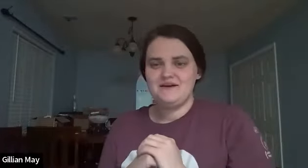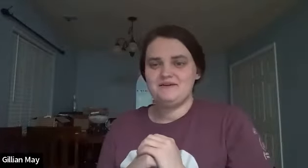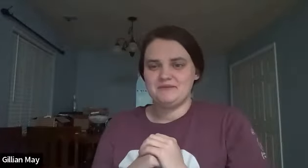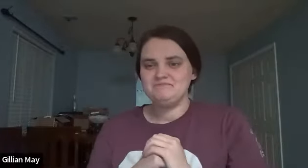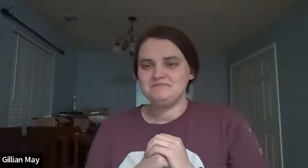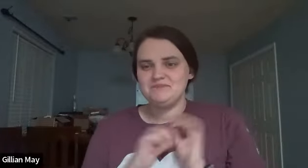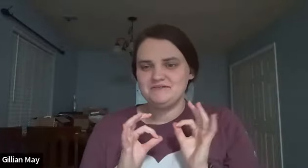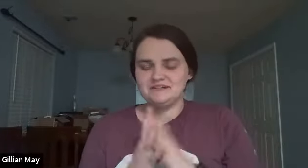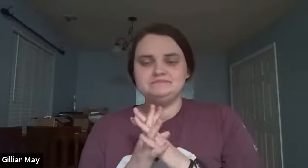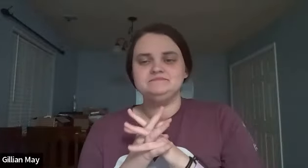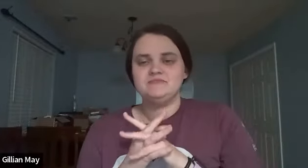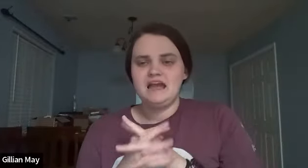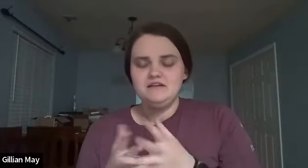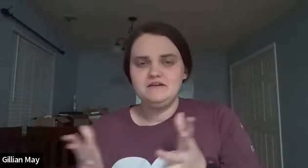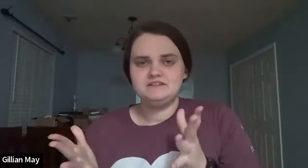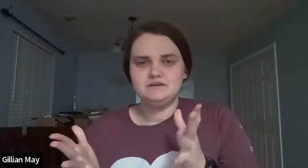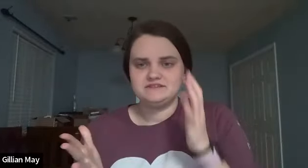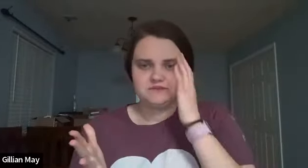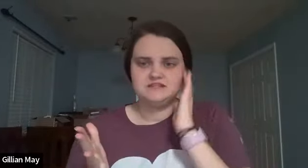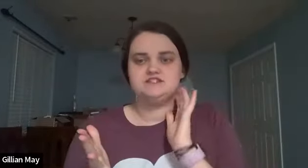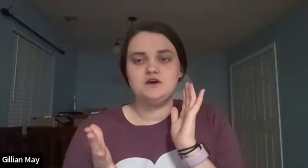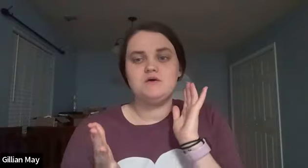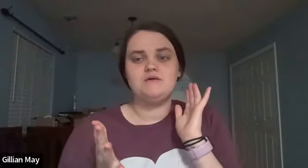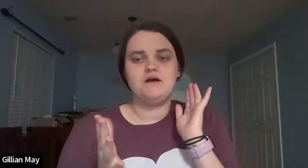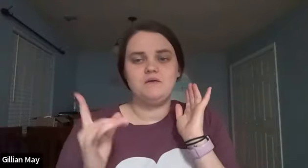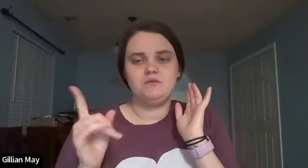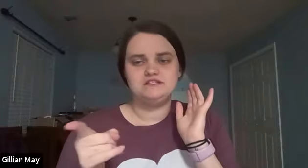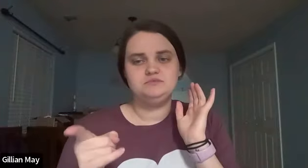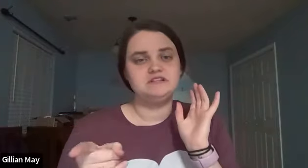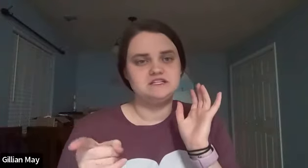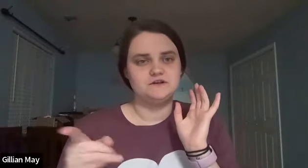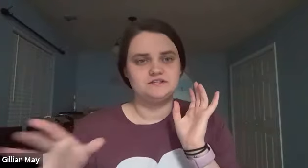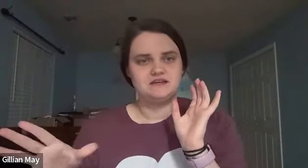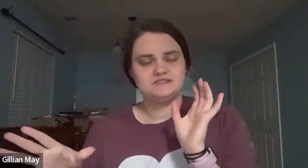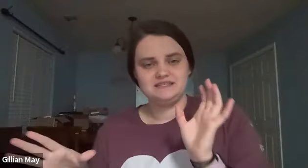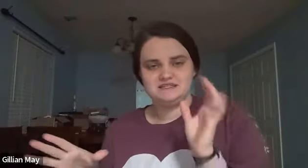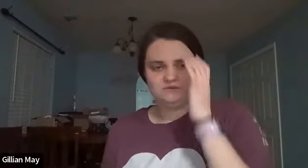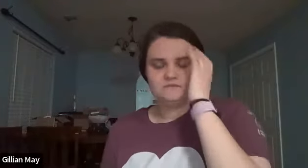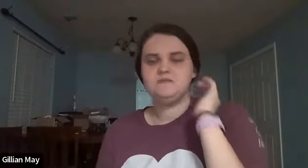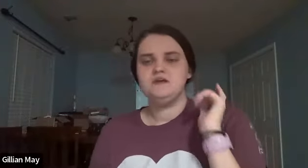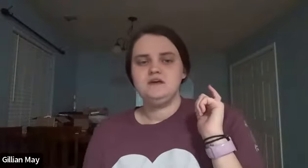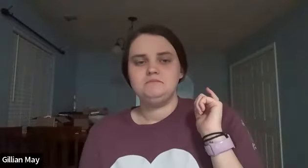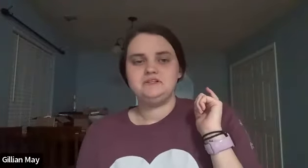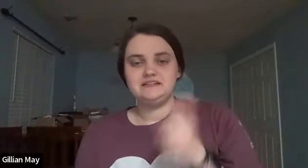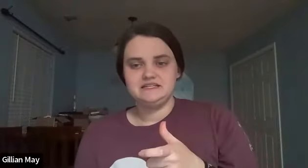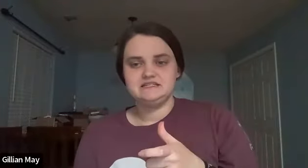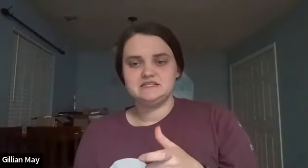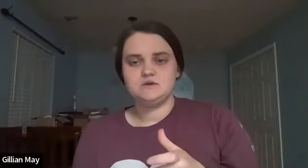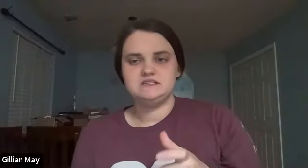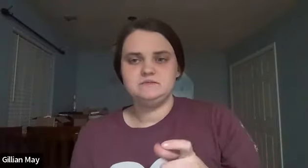Okay, perfect. I love how I don't have some of these. So let's do police first, because that one's an easy one. Police is going to